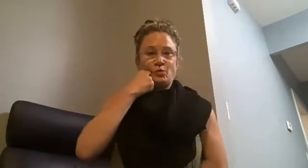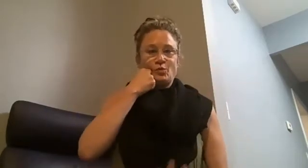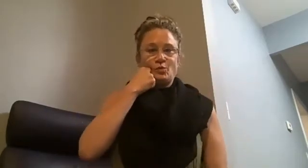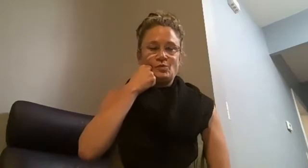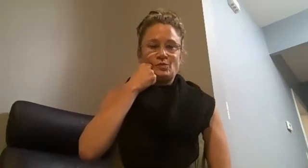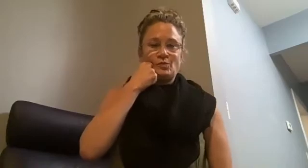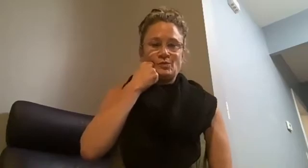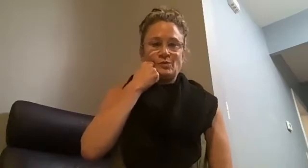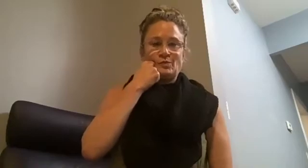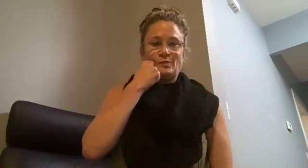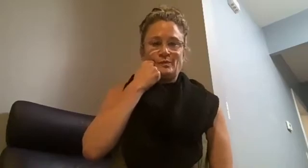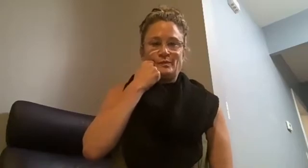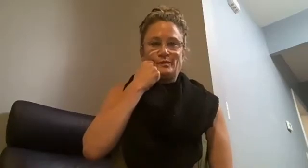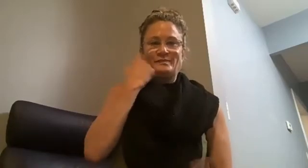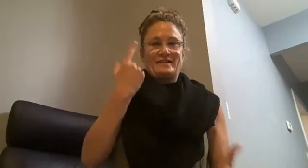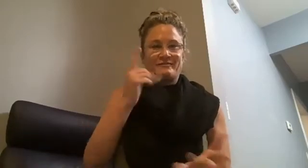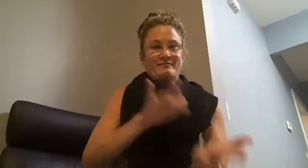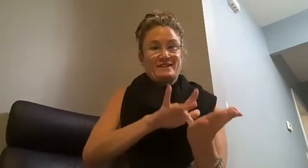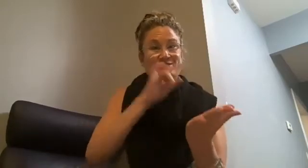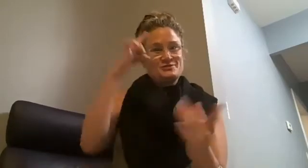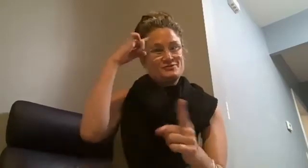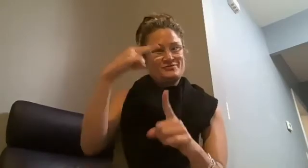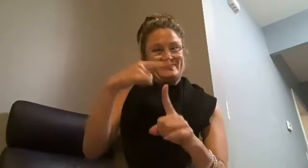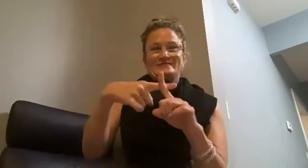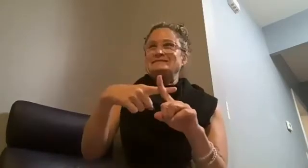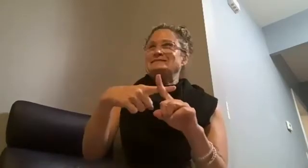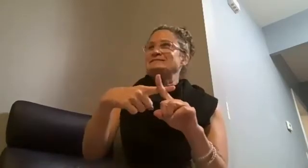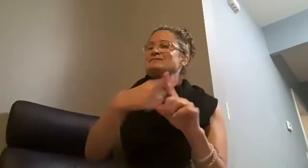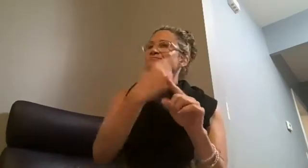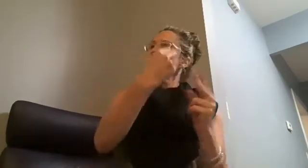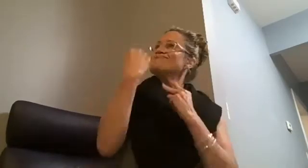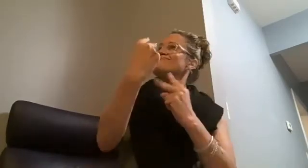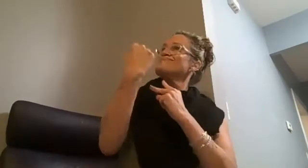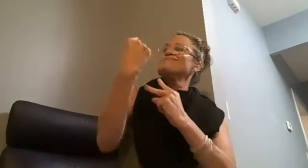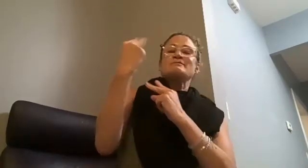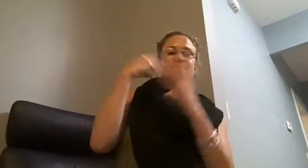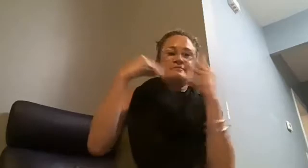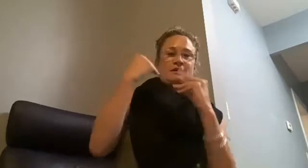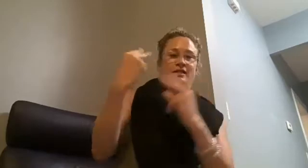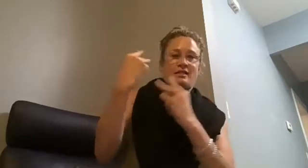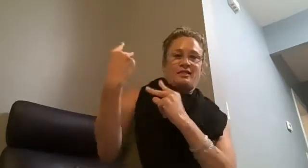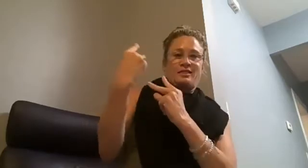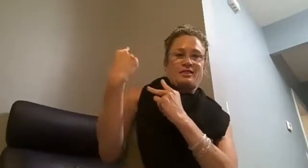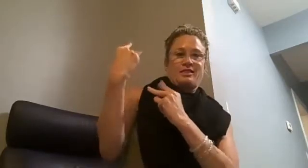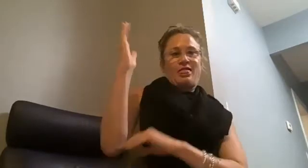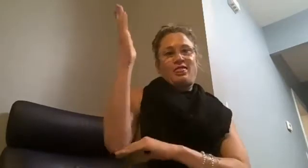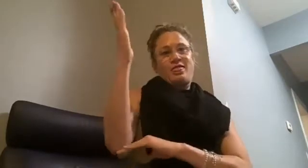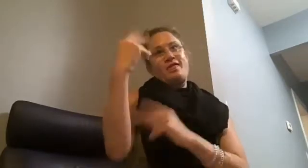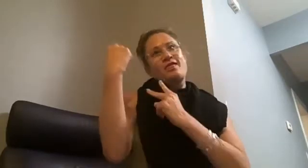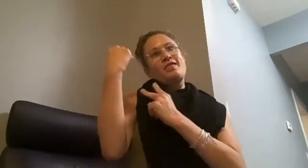I think maybe the only advantage of speaking a lot is it does make me very reflective on kind of my experience in sobriety. And it has,